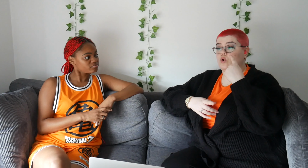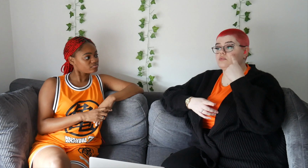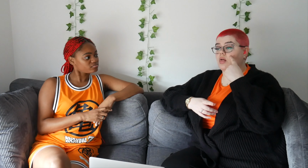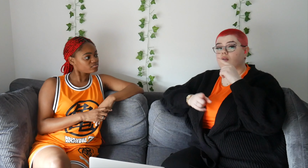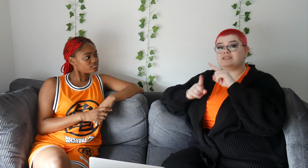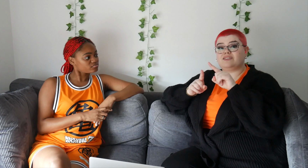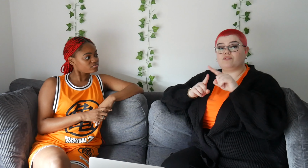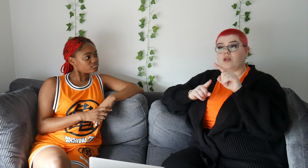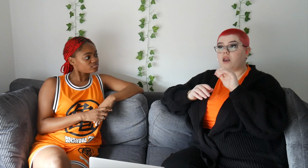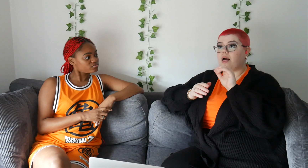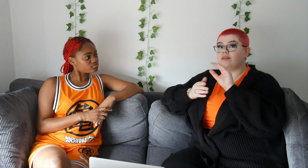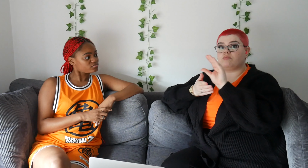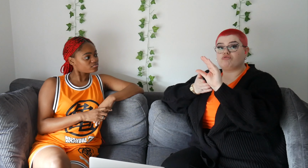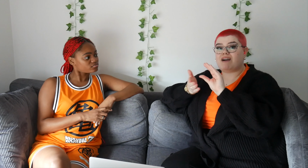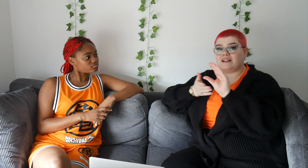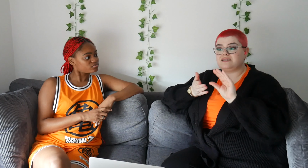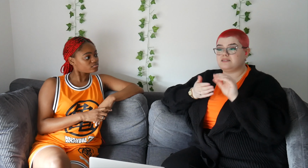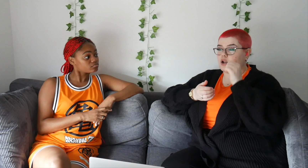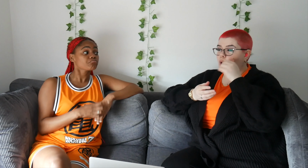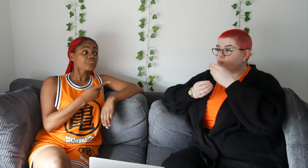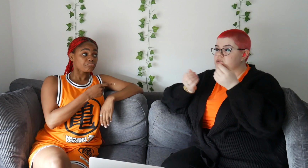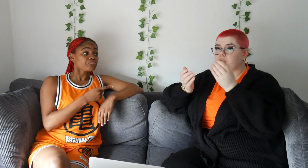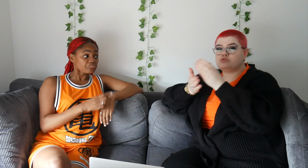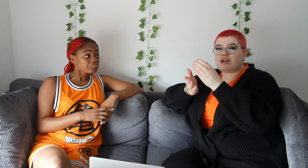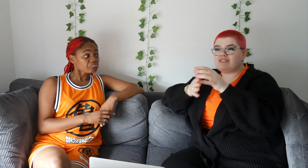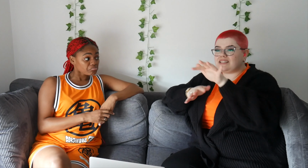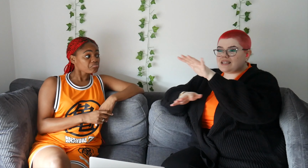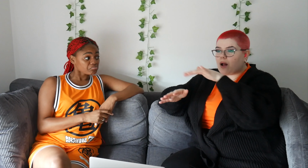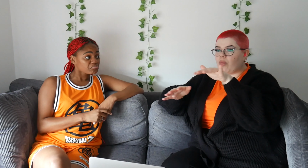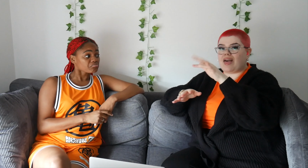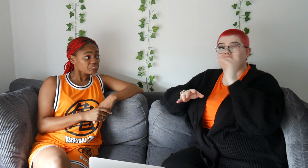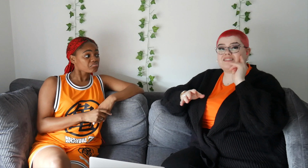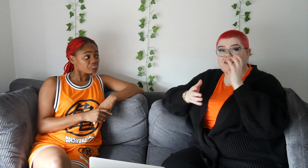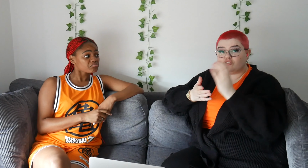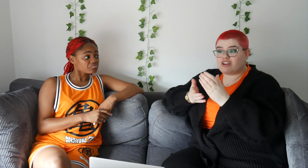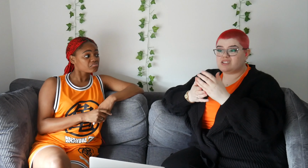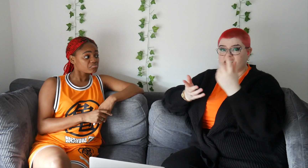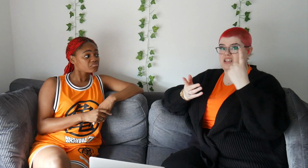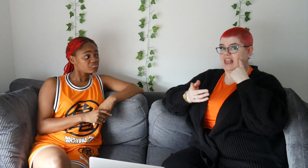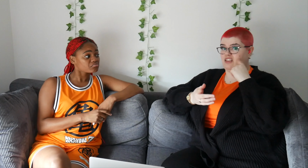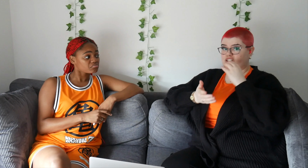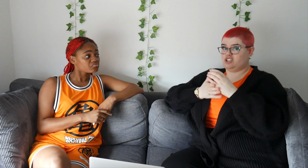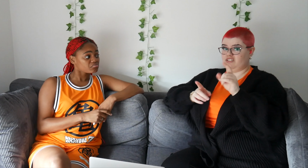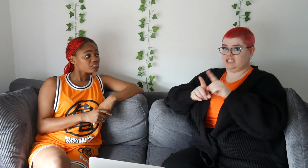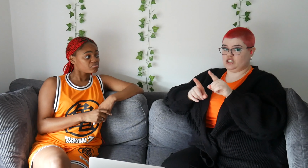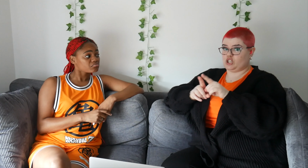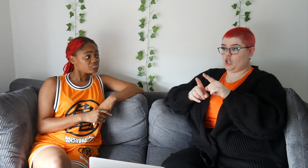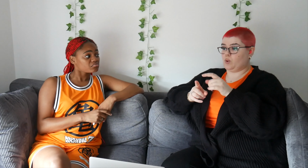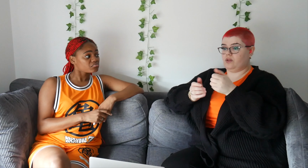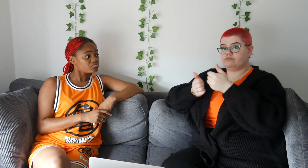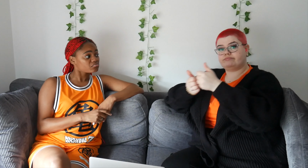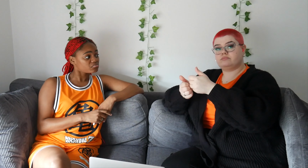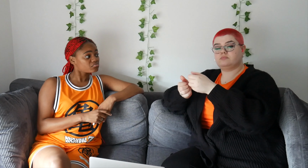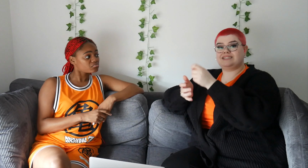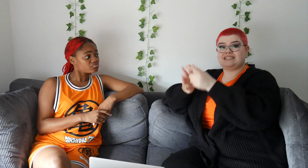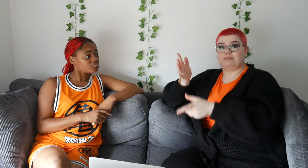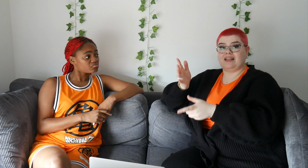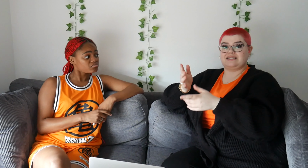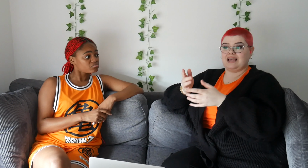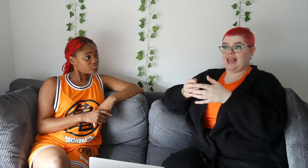free, you could have a look at different grants. I know some charities out there, deaf charities, hearing charities too, disability